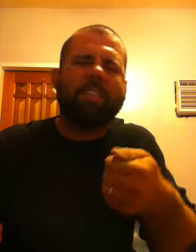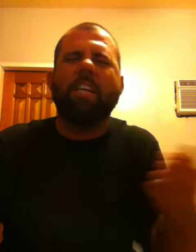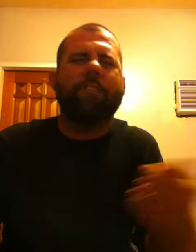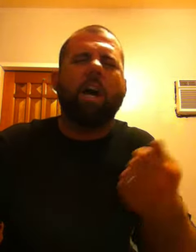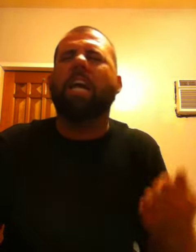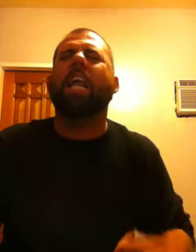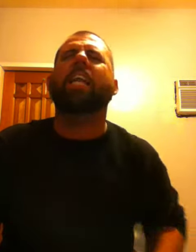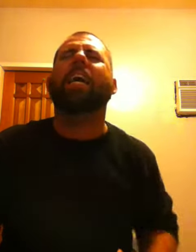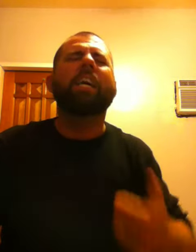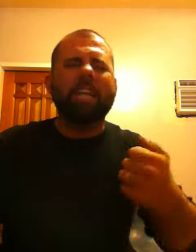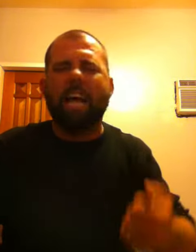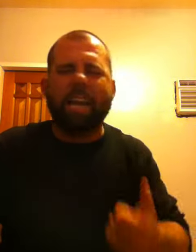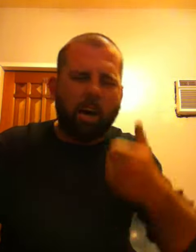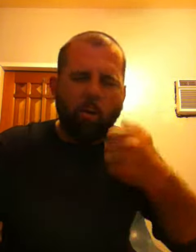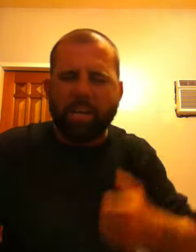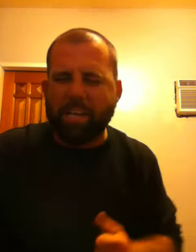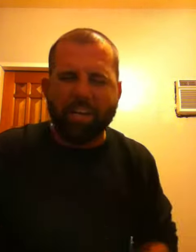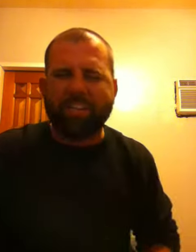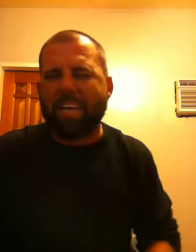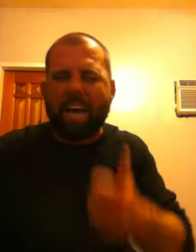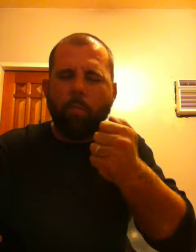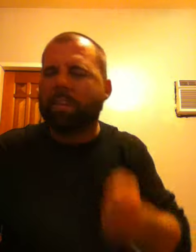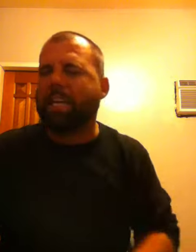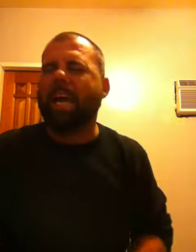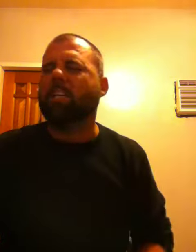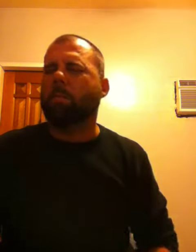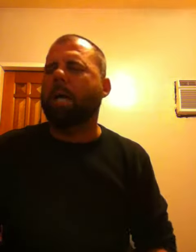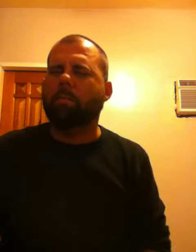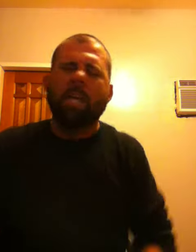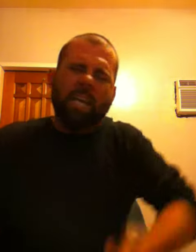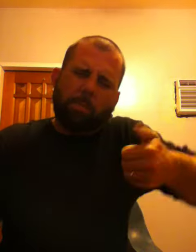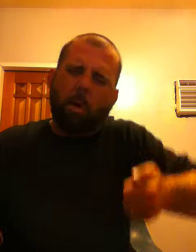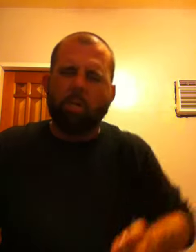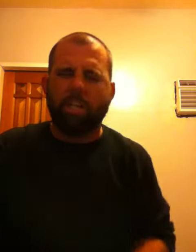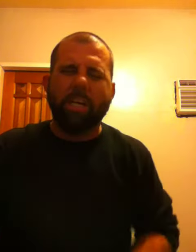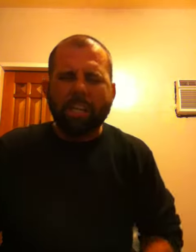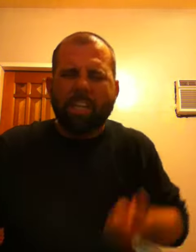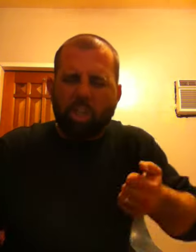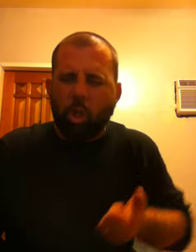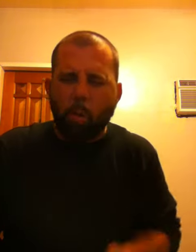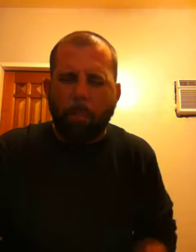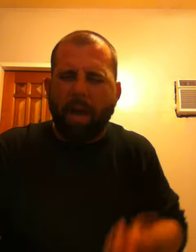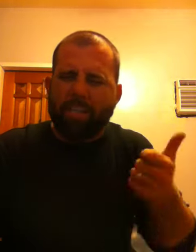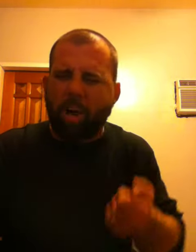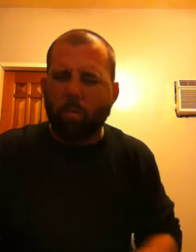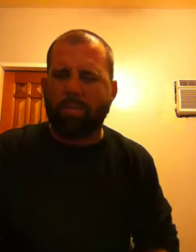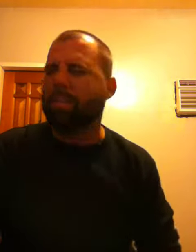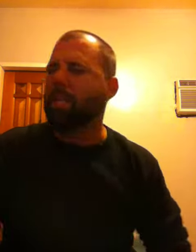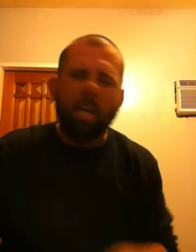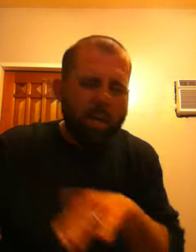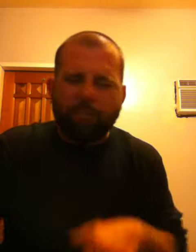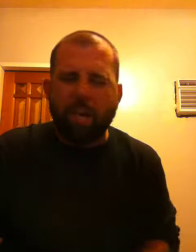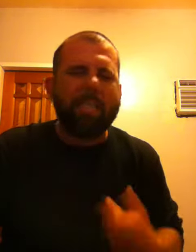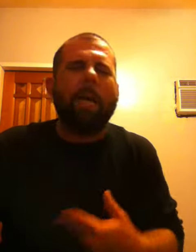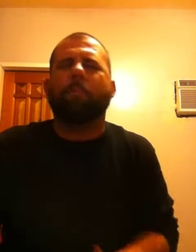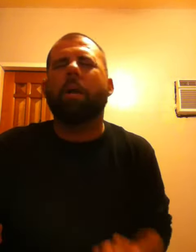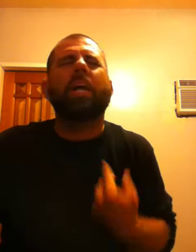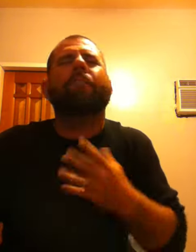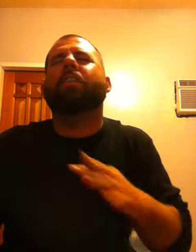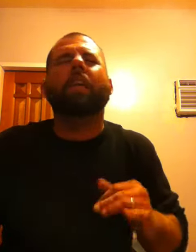see the fuckin' ignite The light on the other side With the gas pipes Explosion That you knew about it Toastin' I feel like that bread I feel